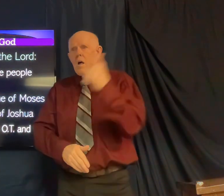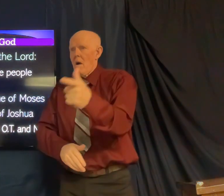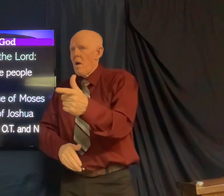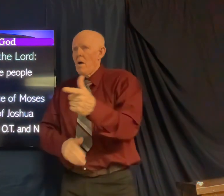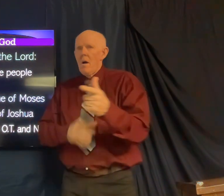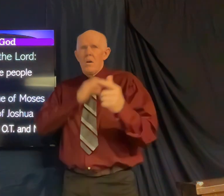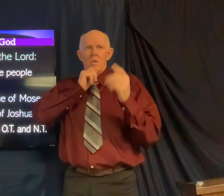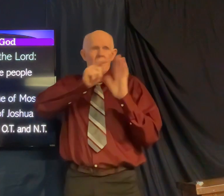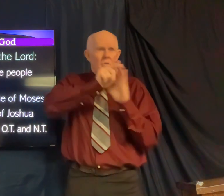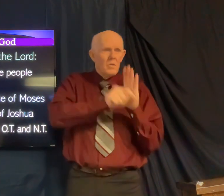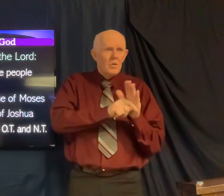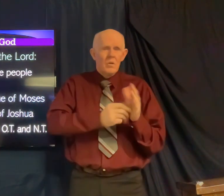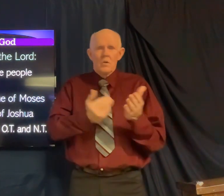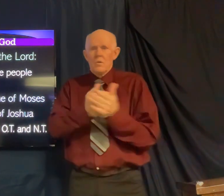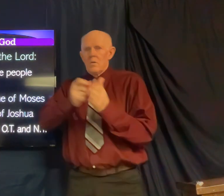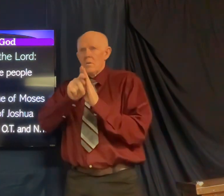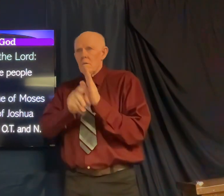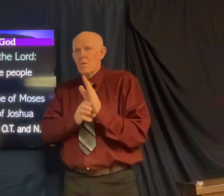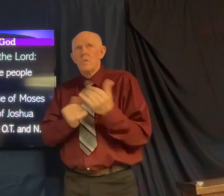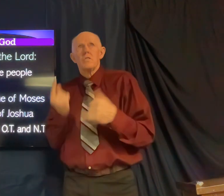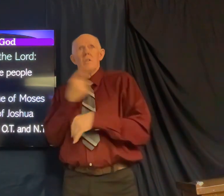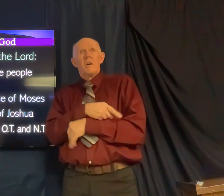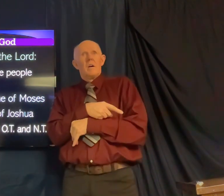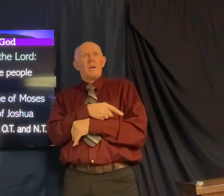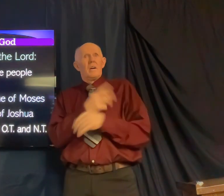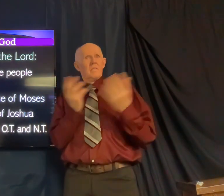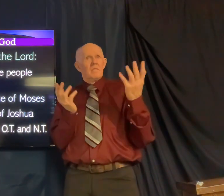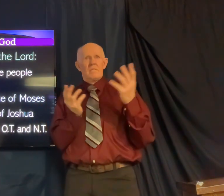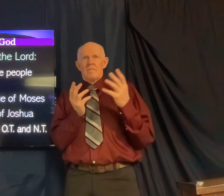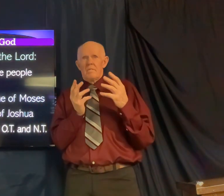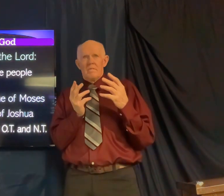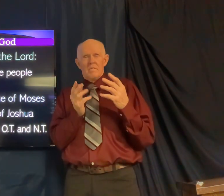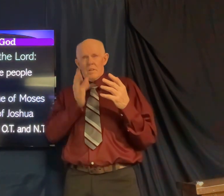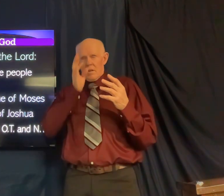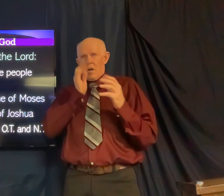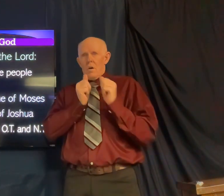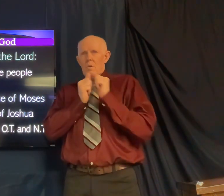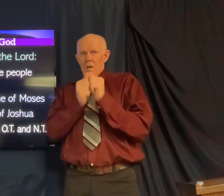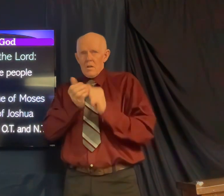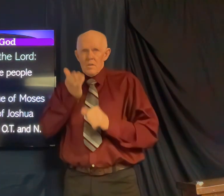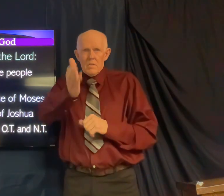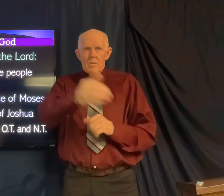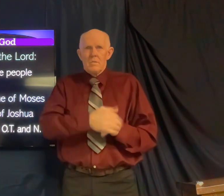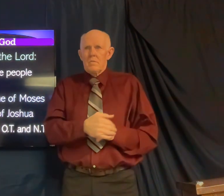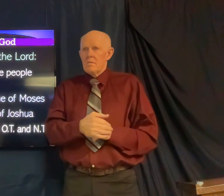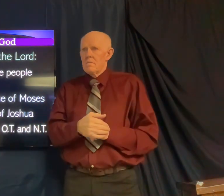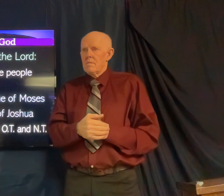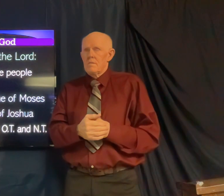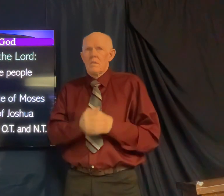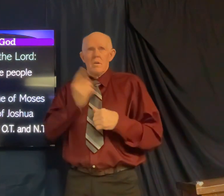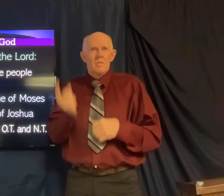And there are many verses in the Old Testament and today that God is with